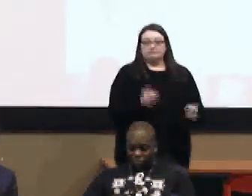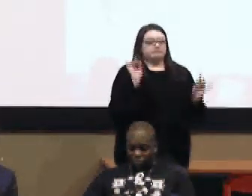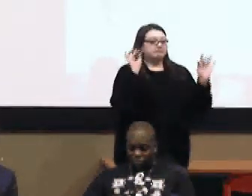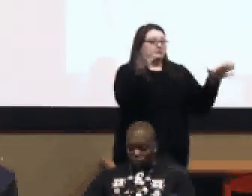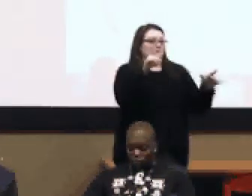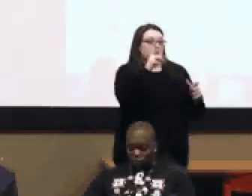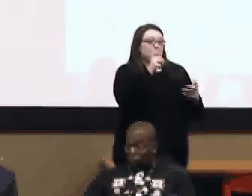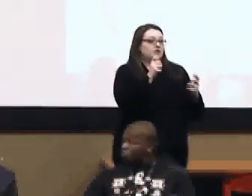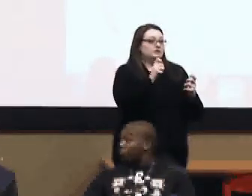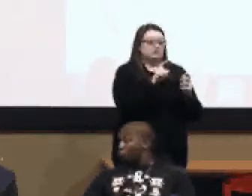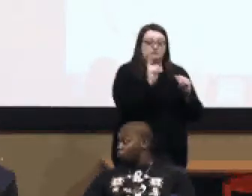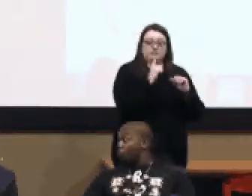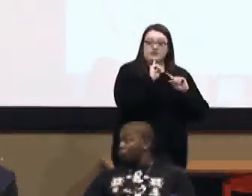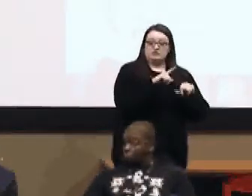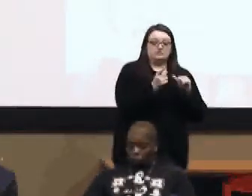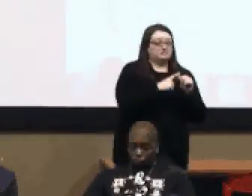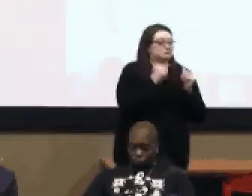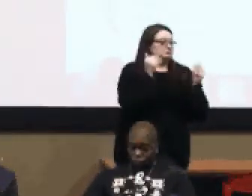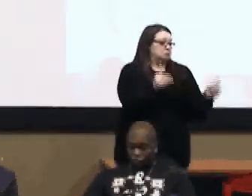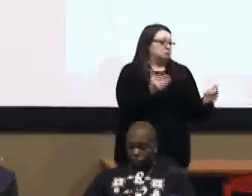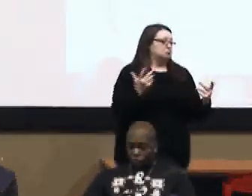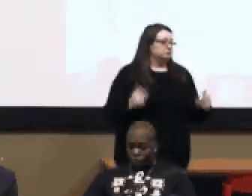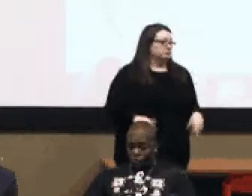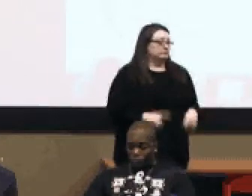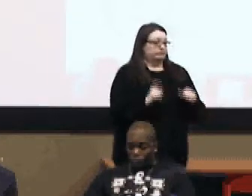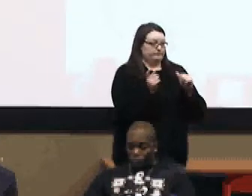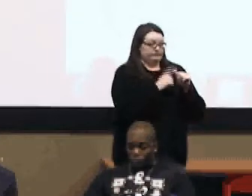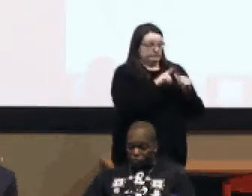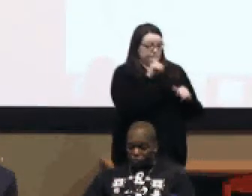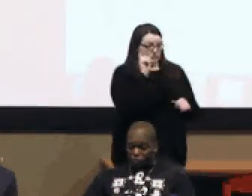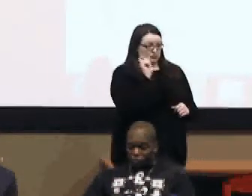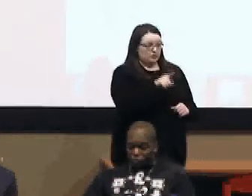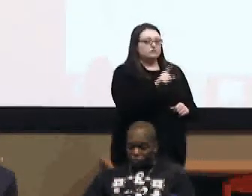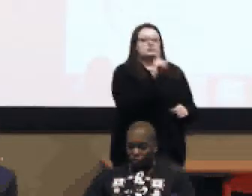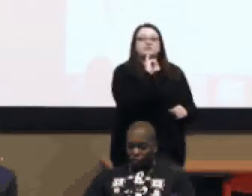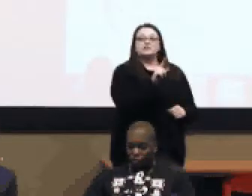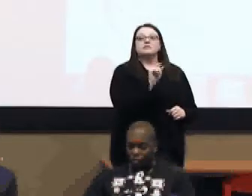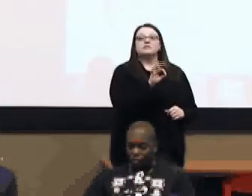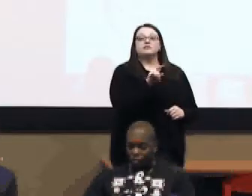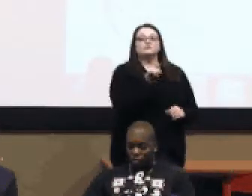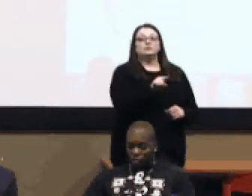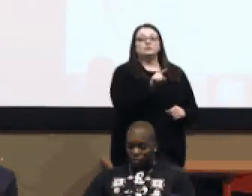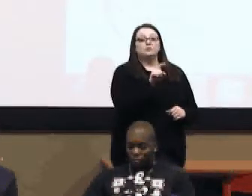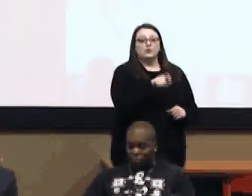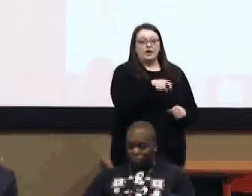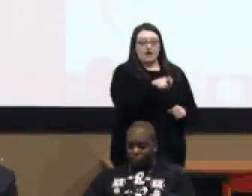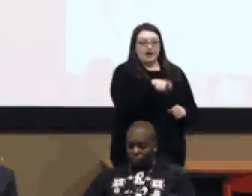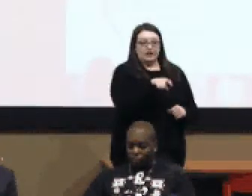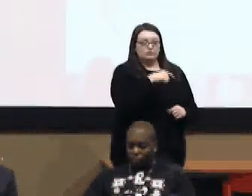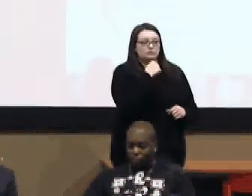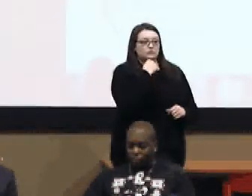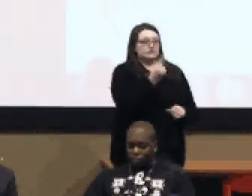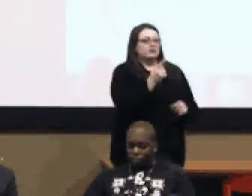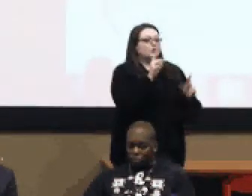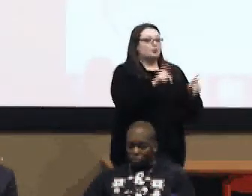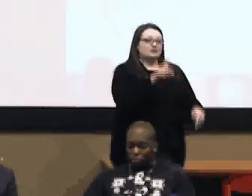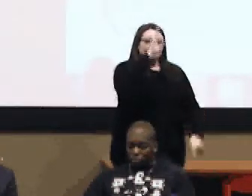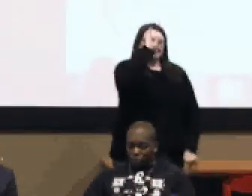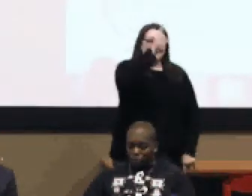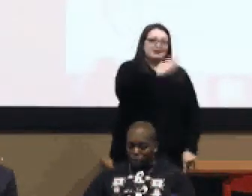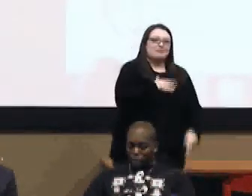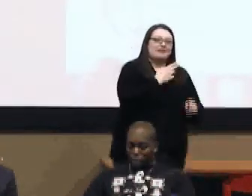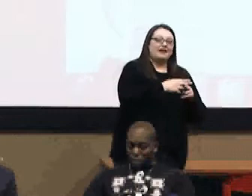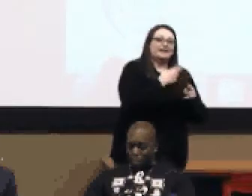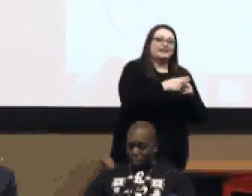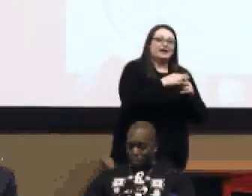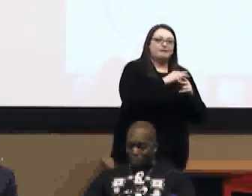wants to go first. So the first question I've got is, if you had to tell someone, hi, I'm